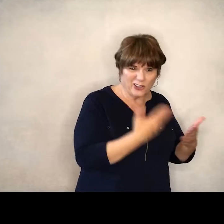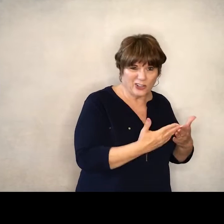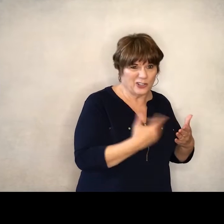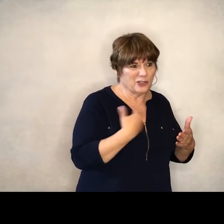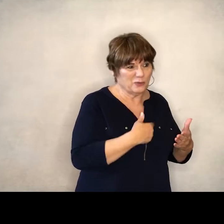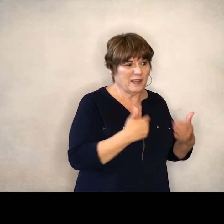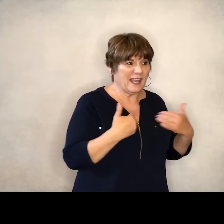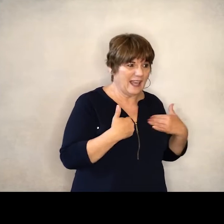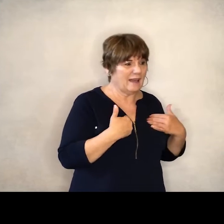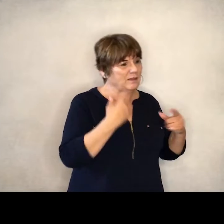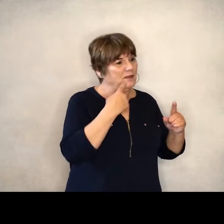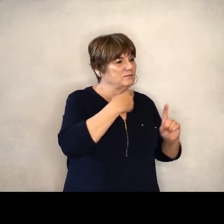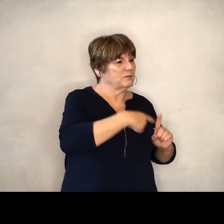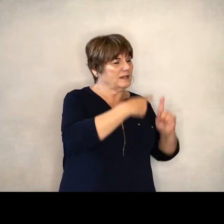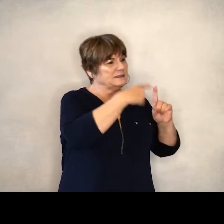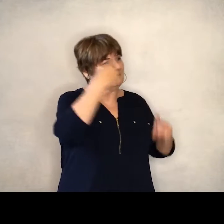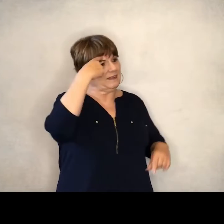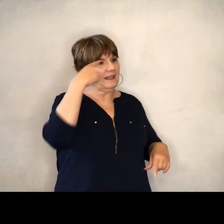outlook?